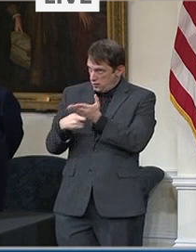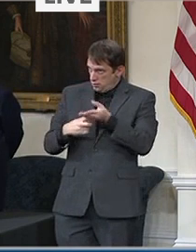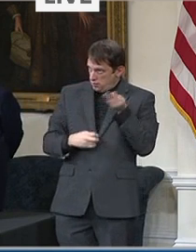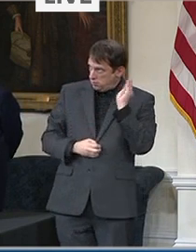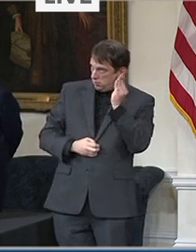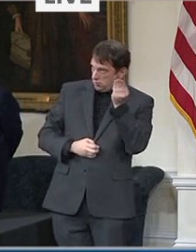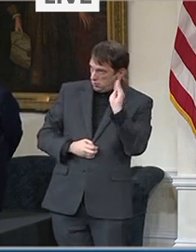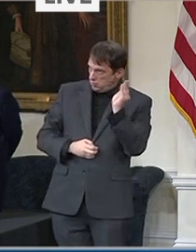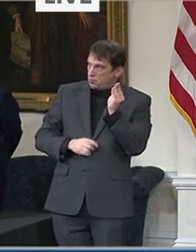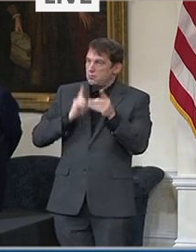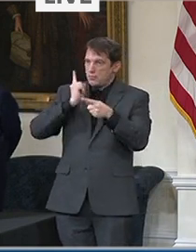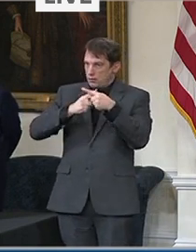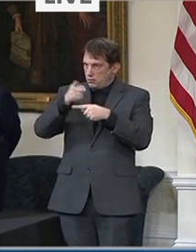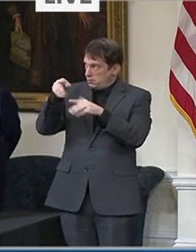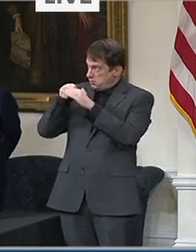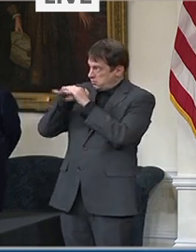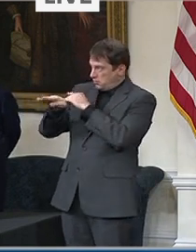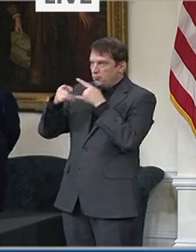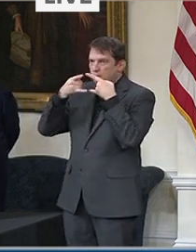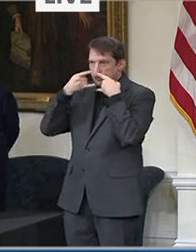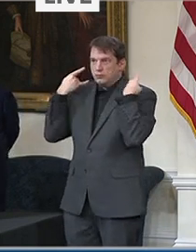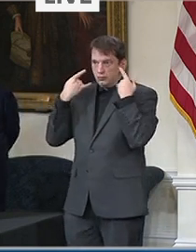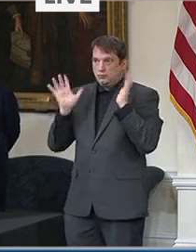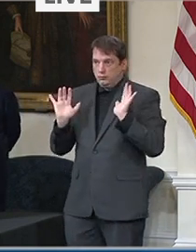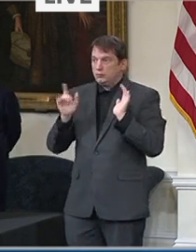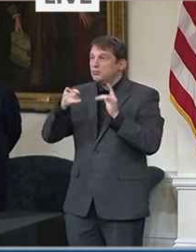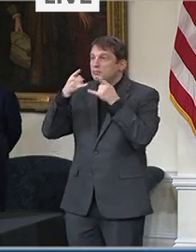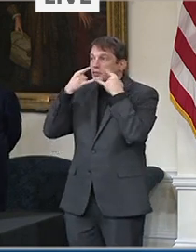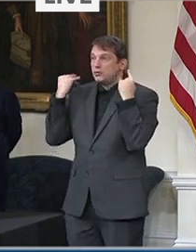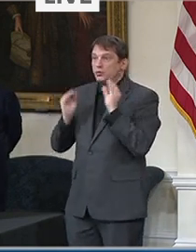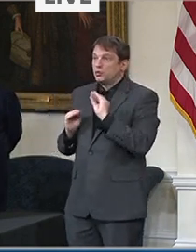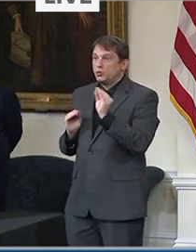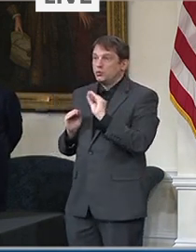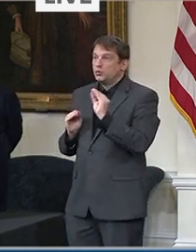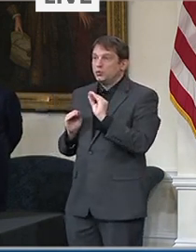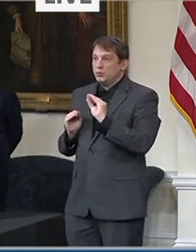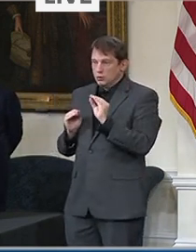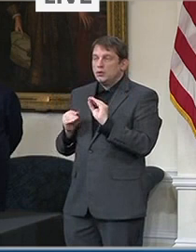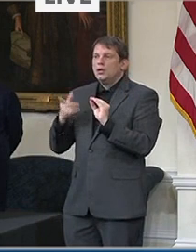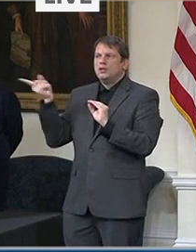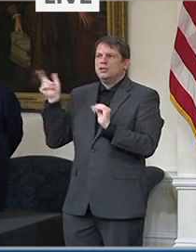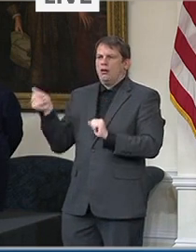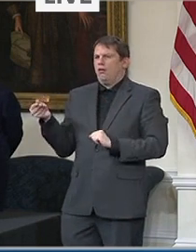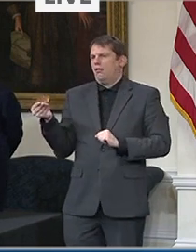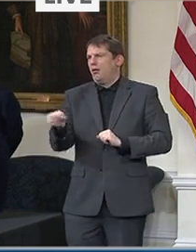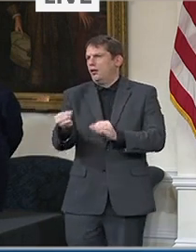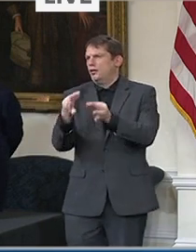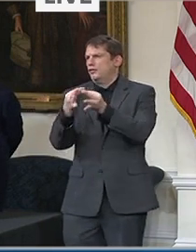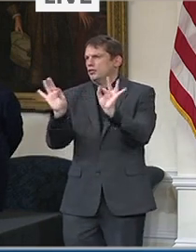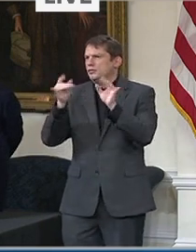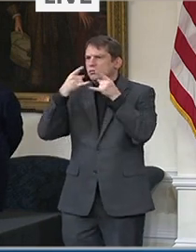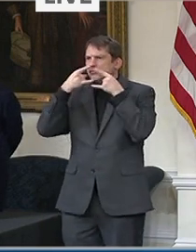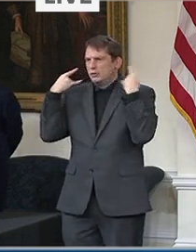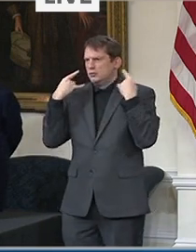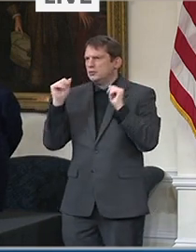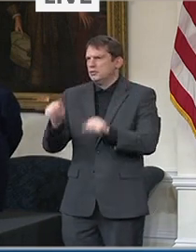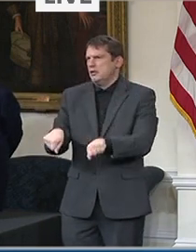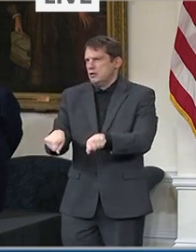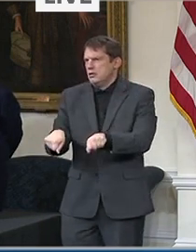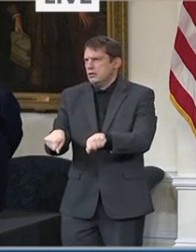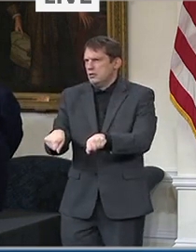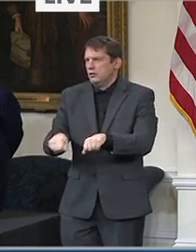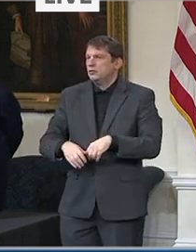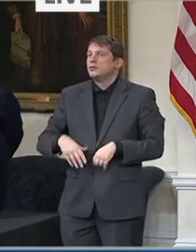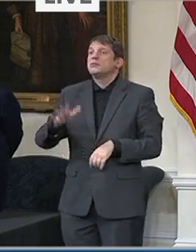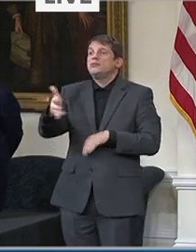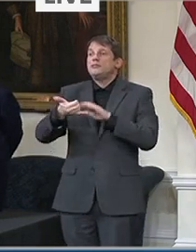But passengers can get a free mask at airport information desks or through airport concessions. For those using transit, remember you must wear a